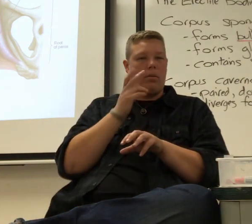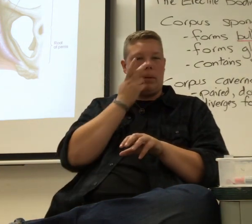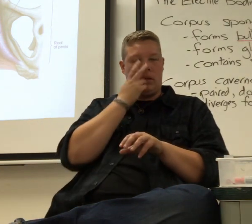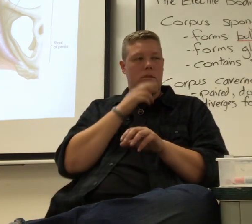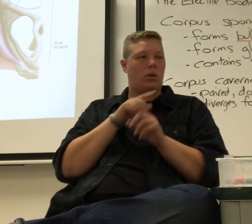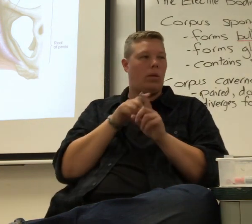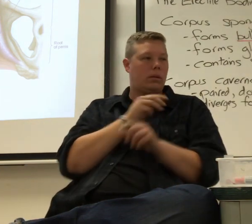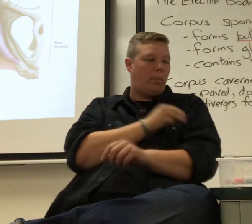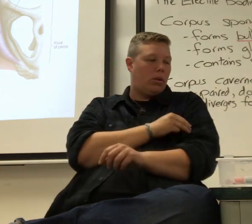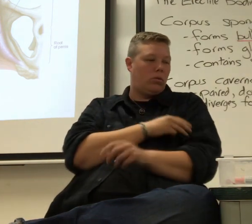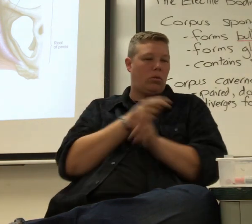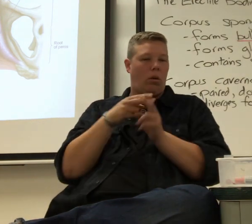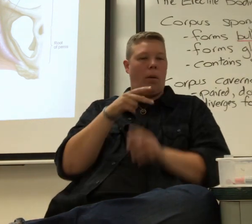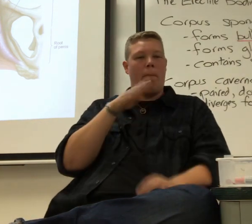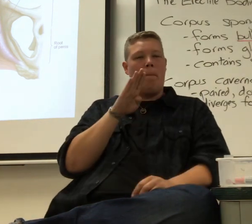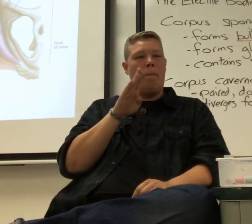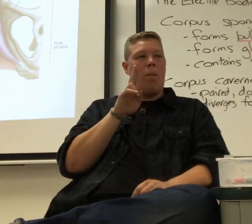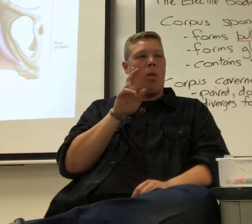called